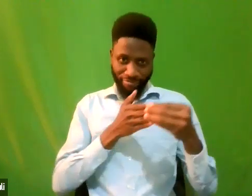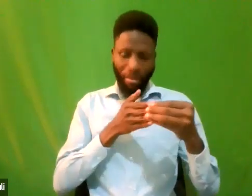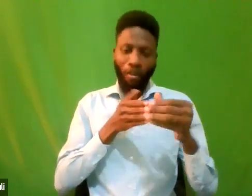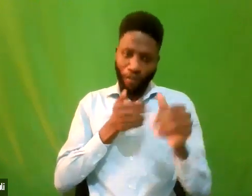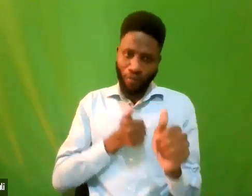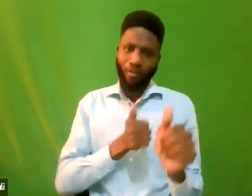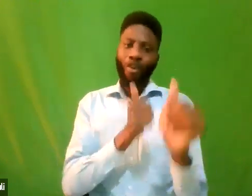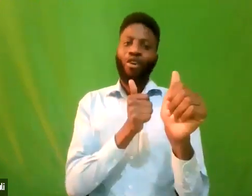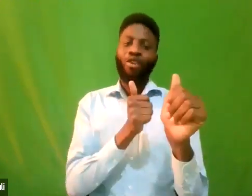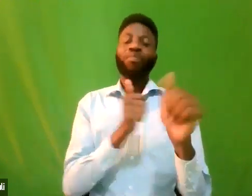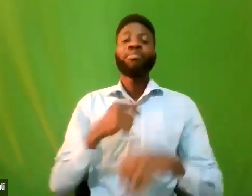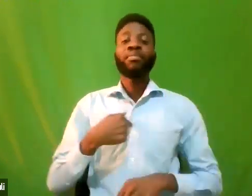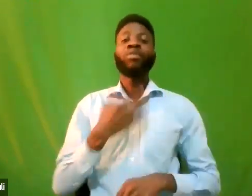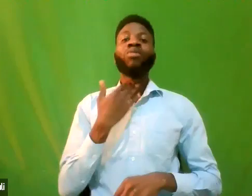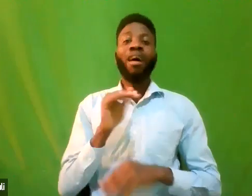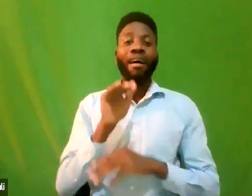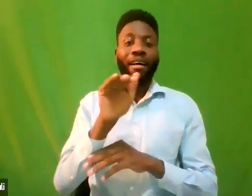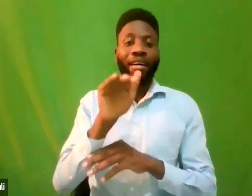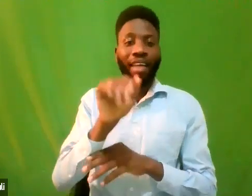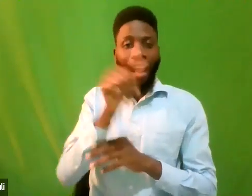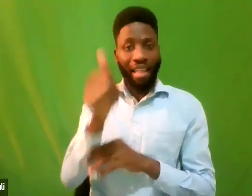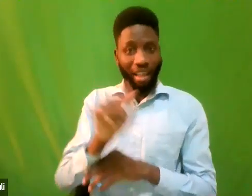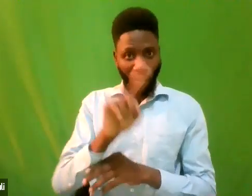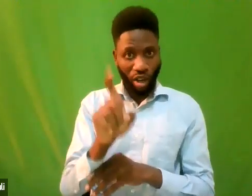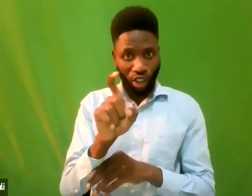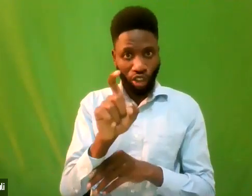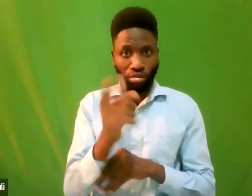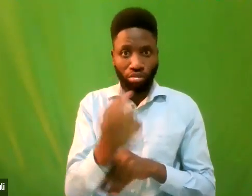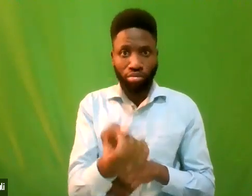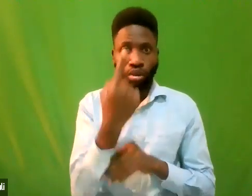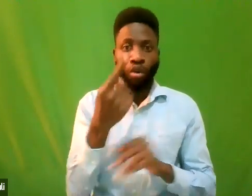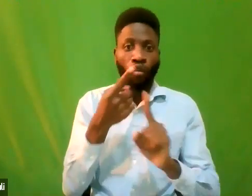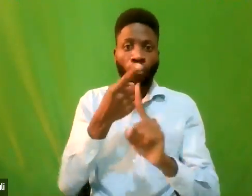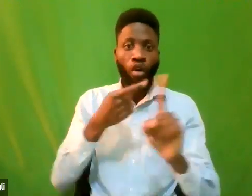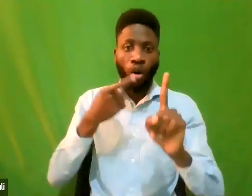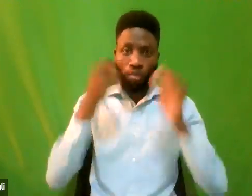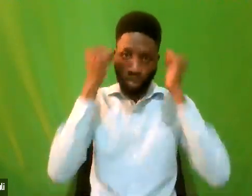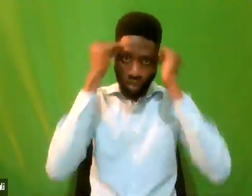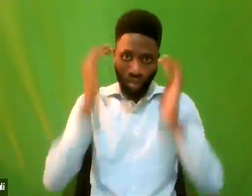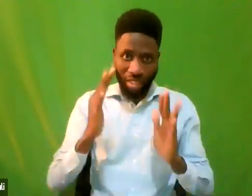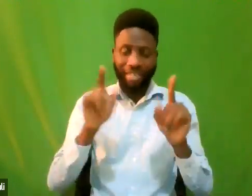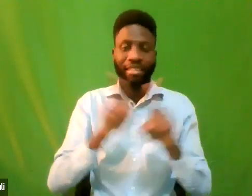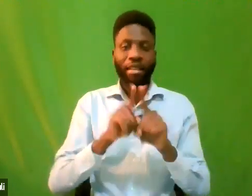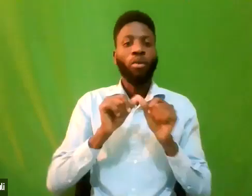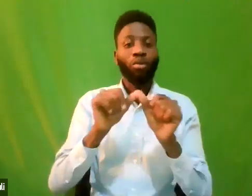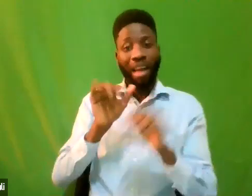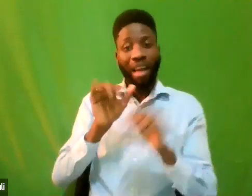ask another question that came in from the students, and I continue asking them to post their other questions on the